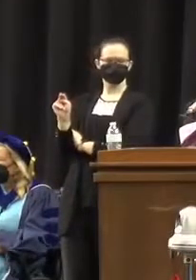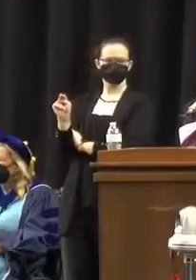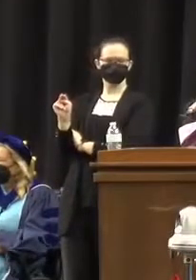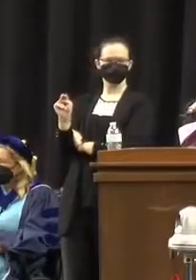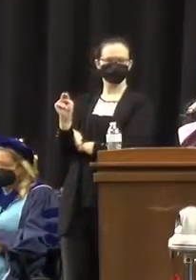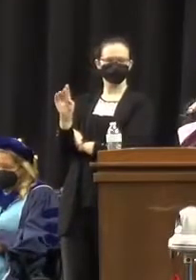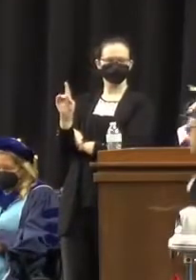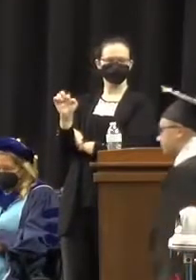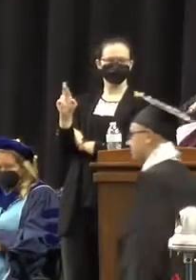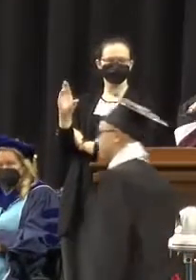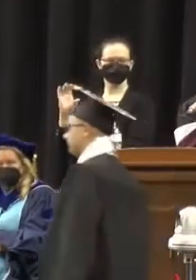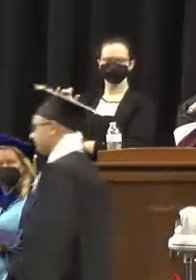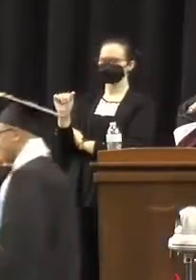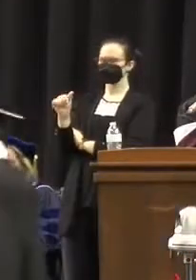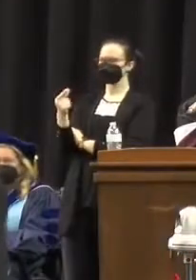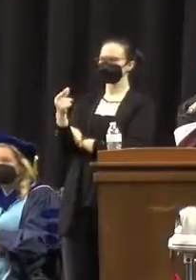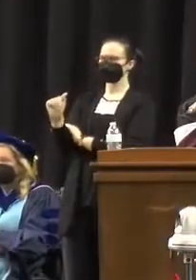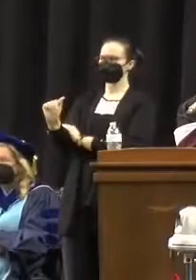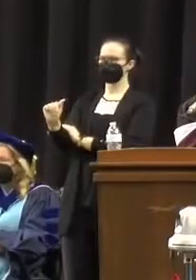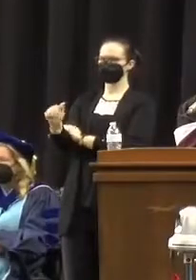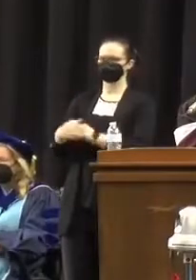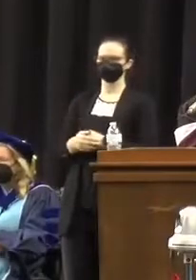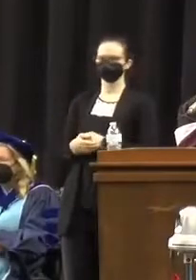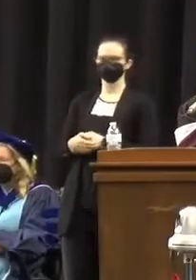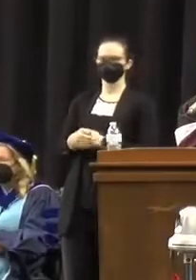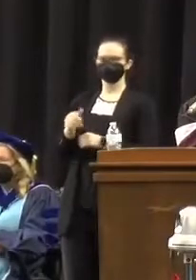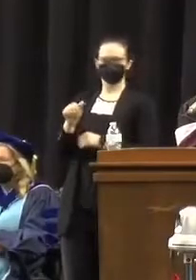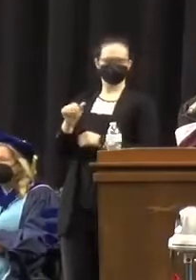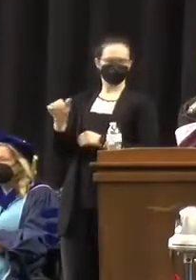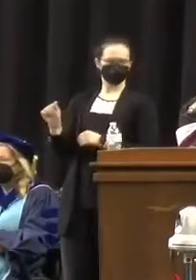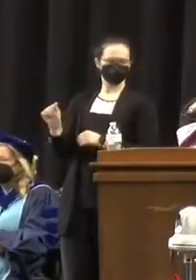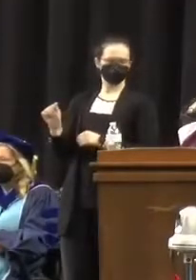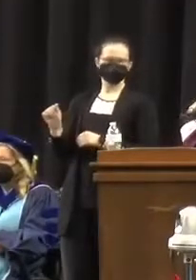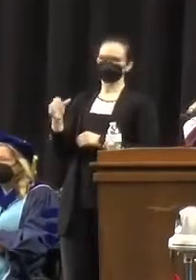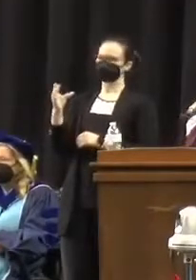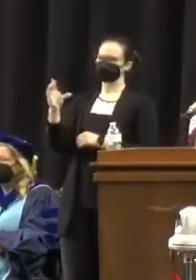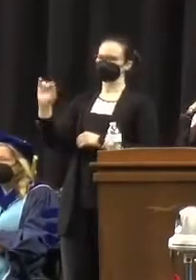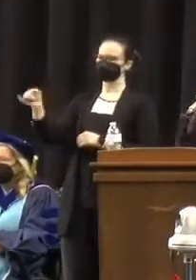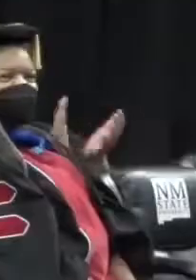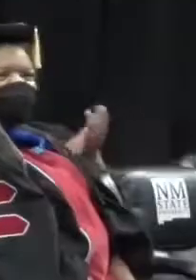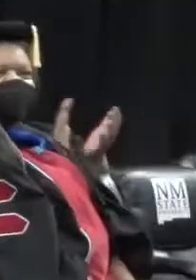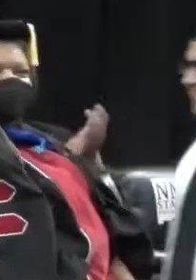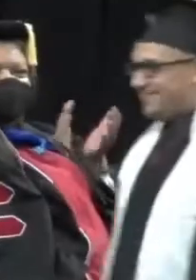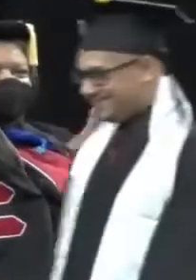Ruben Burciaga, Associate in Criminal Justice.